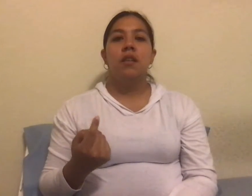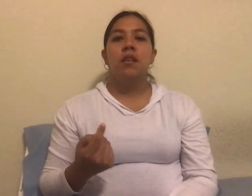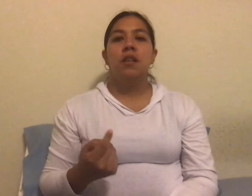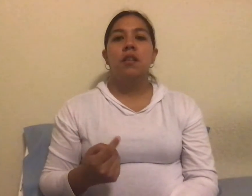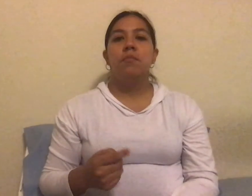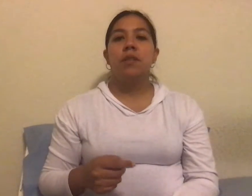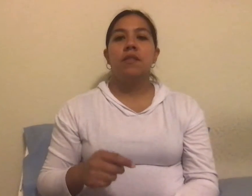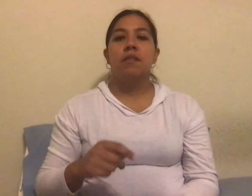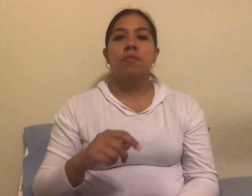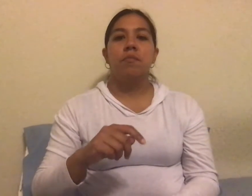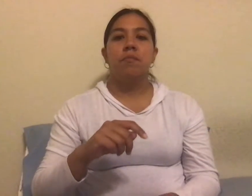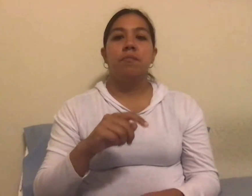be some